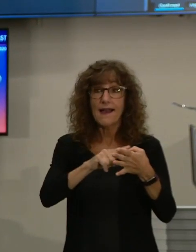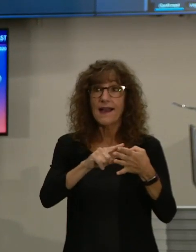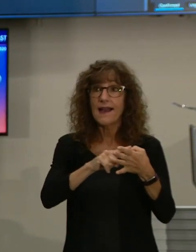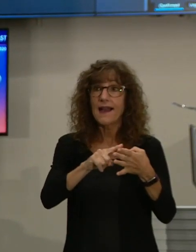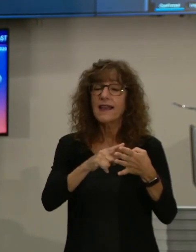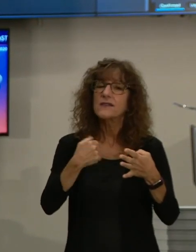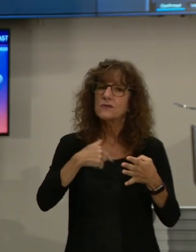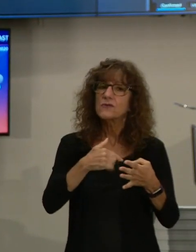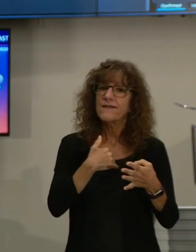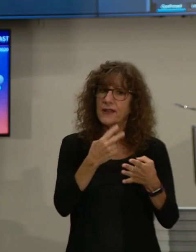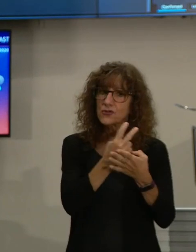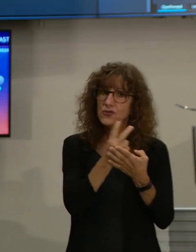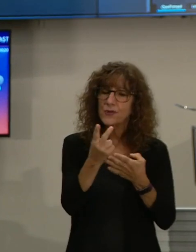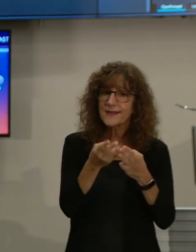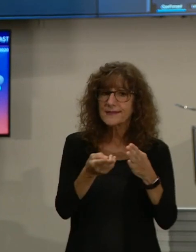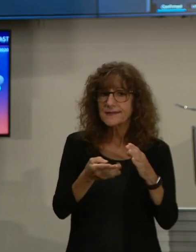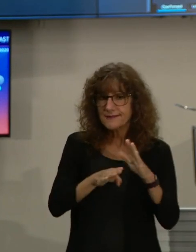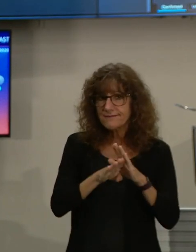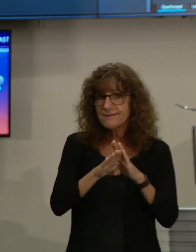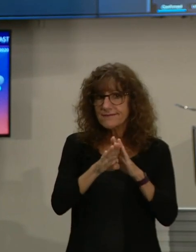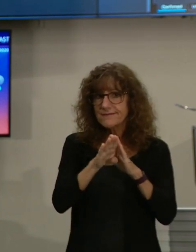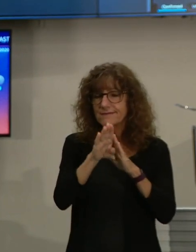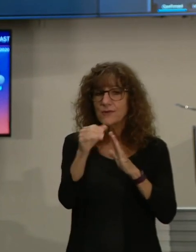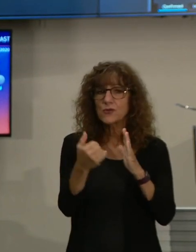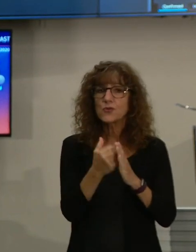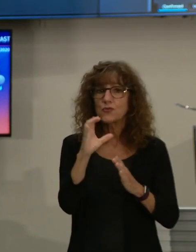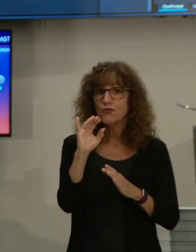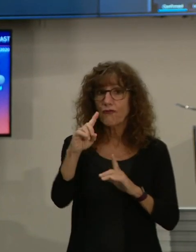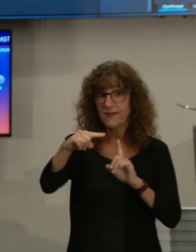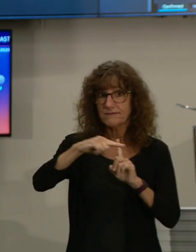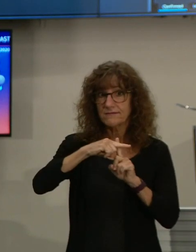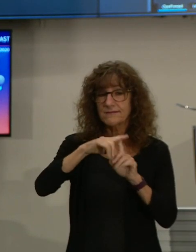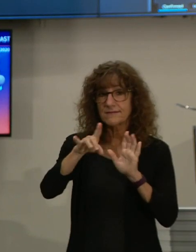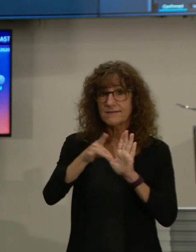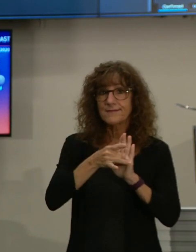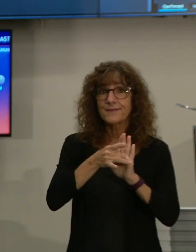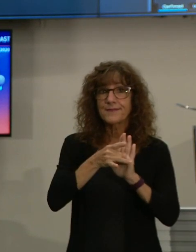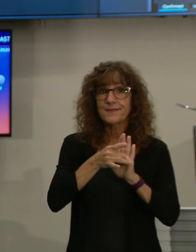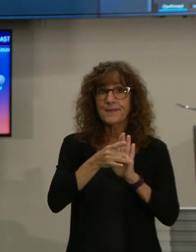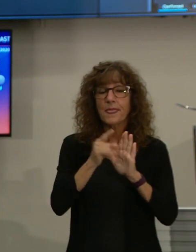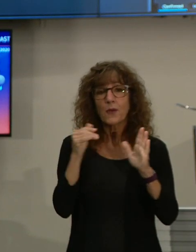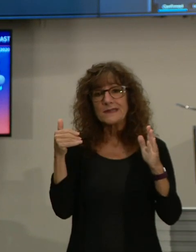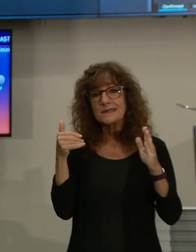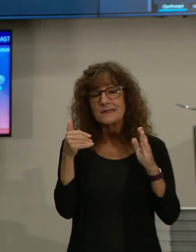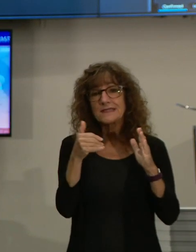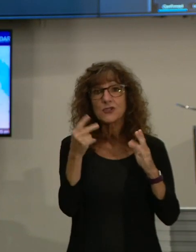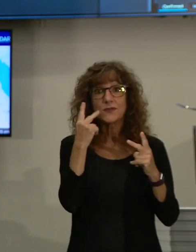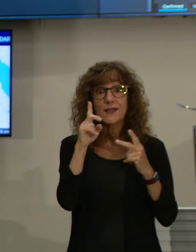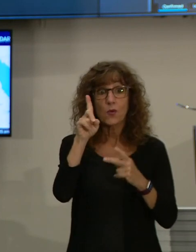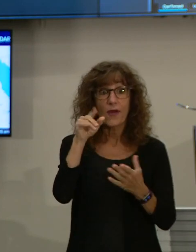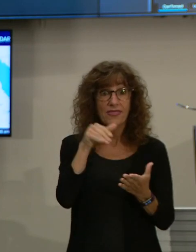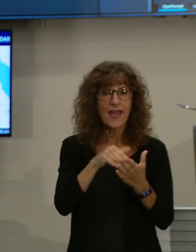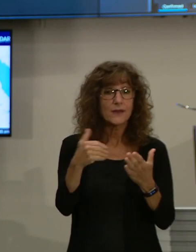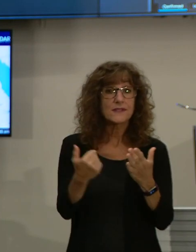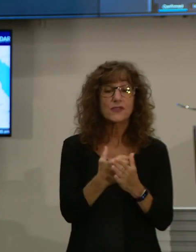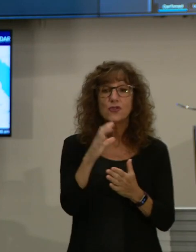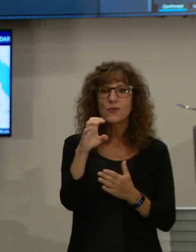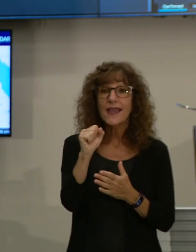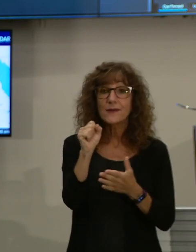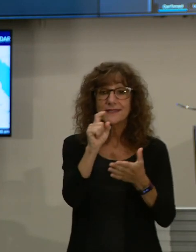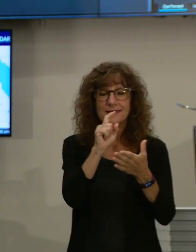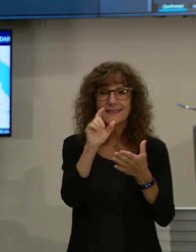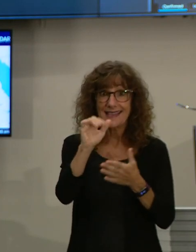at least 2 weeks of increases in new COVID cases. We're getting close to seeing 1,000 new cases each